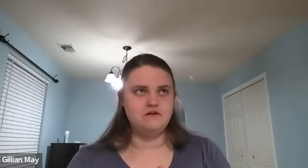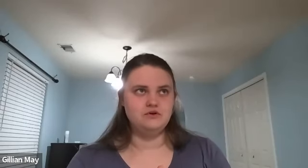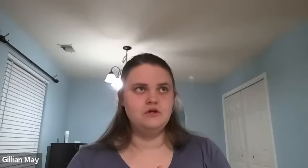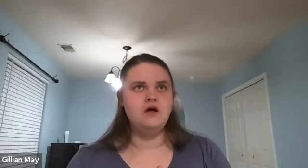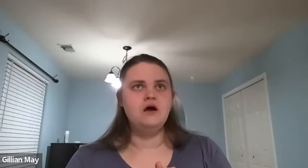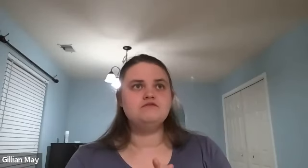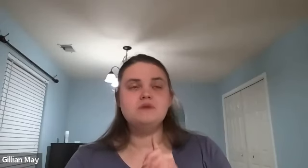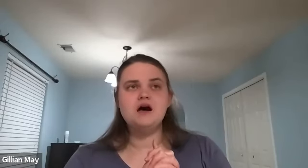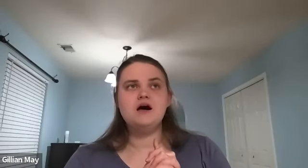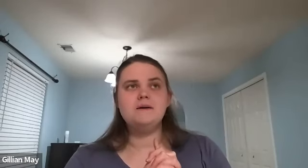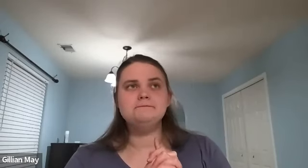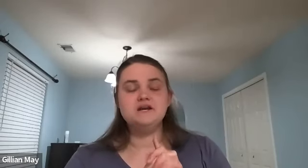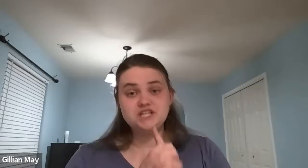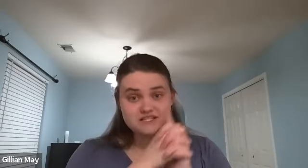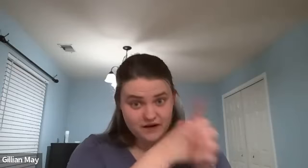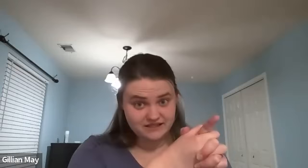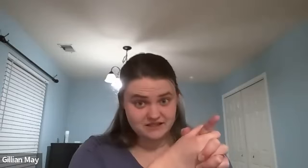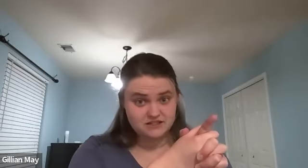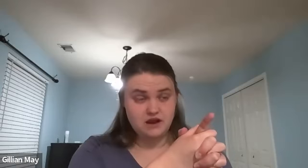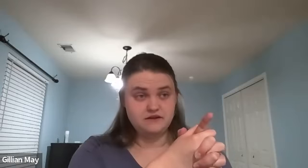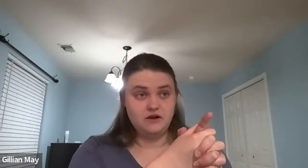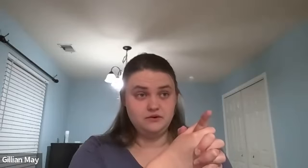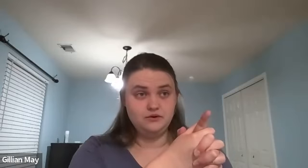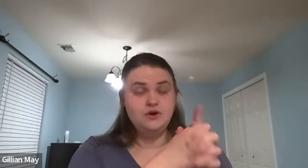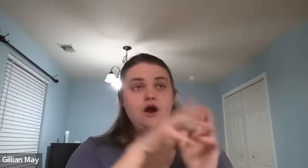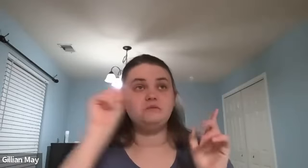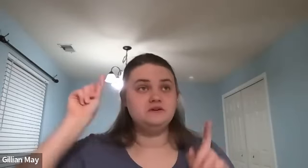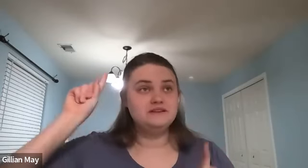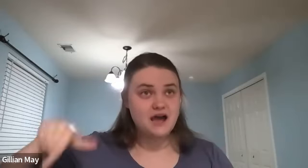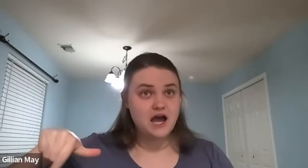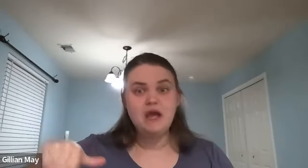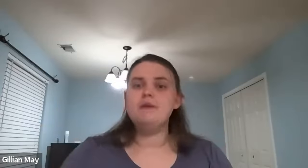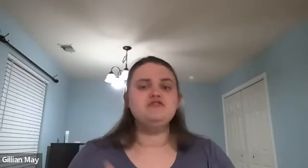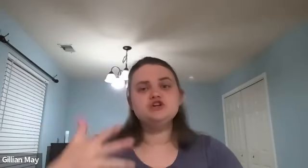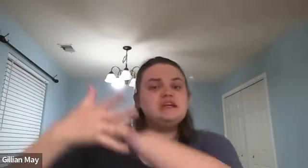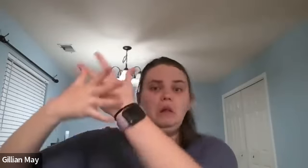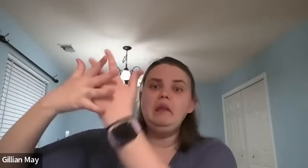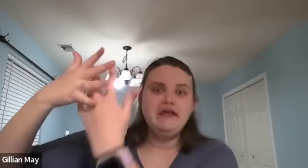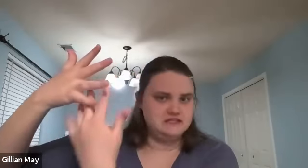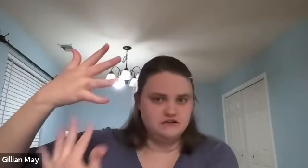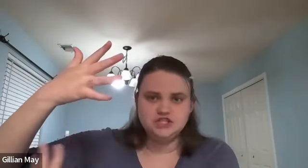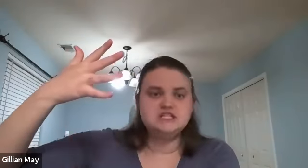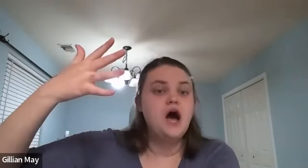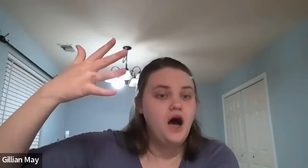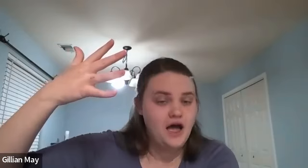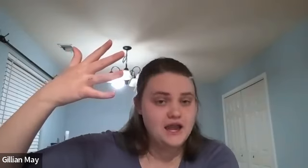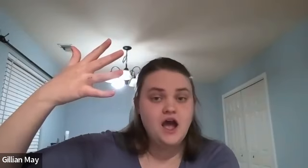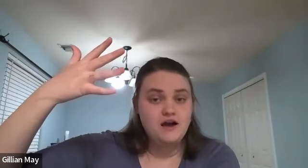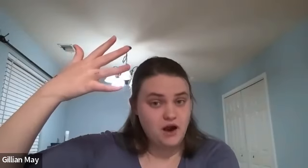novel. Mary Shelley's Frankenstein's a graphic novel. A Wrinkle in Time. I mean, there's like a list of just a ton of graphic